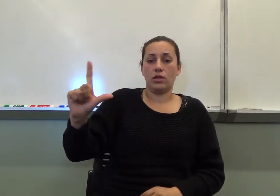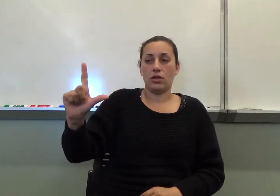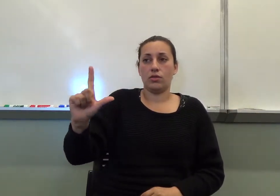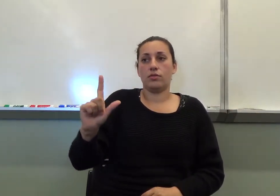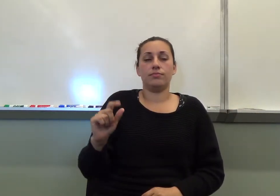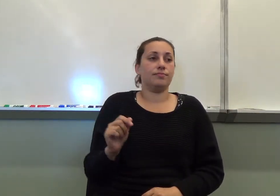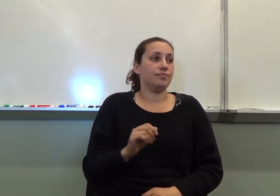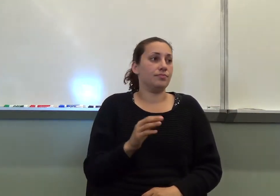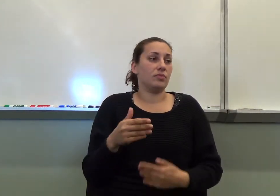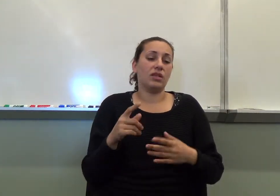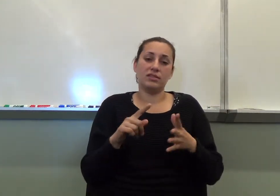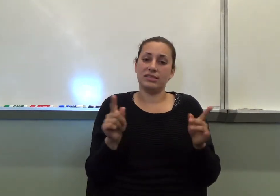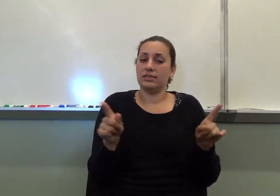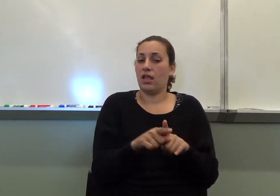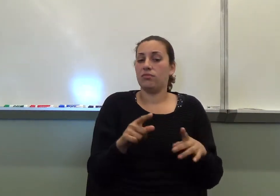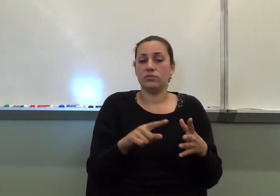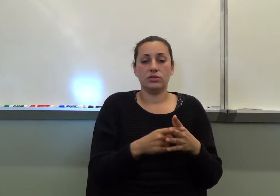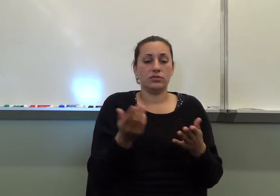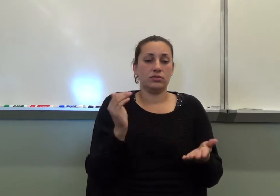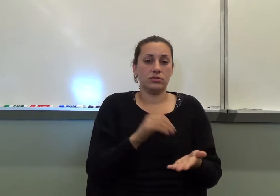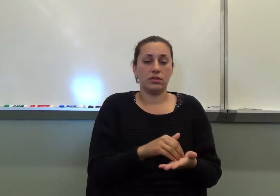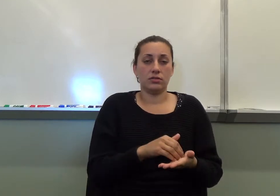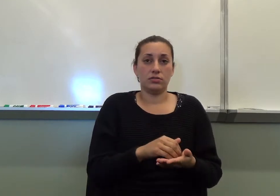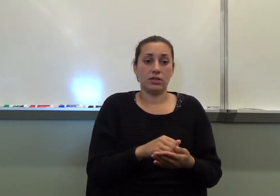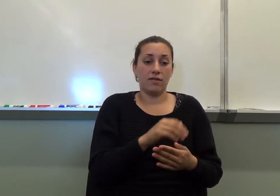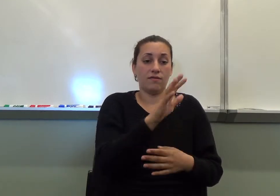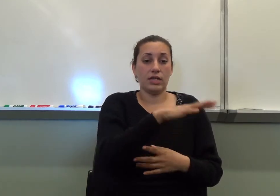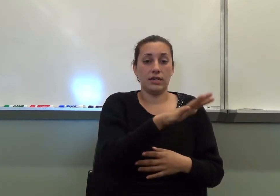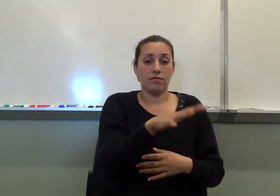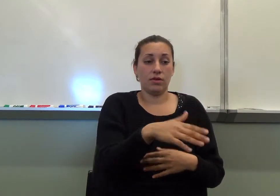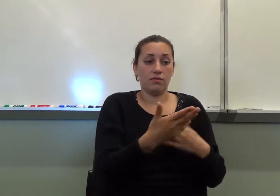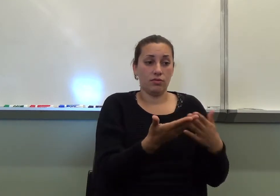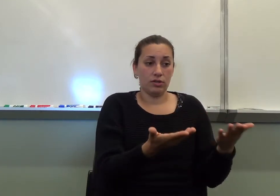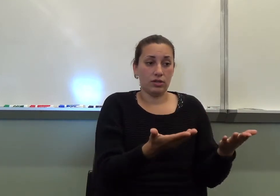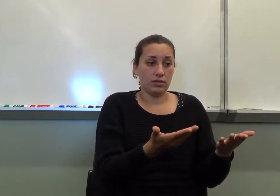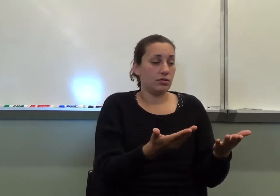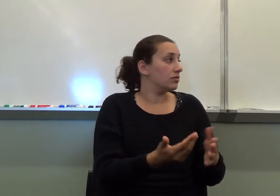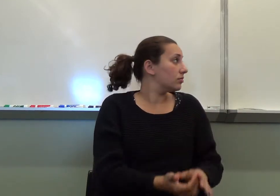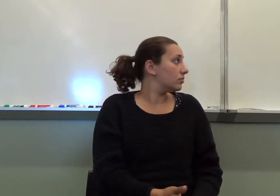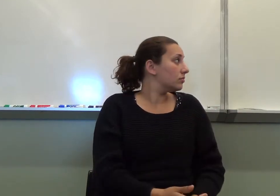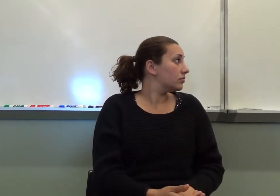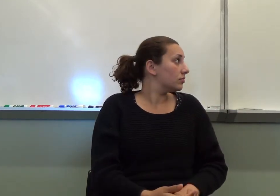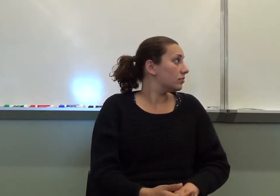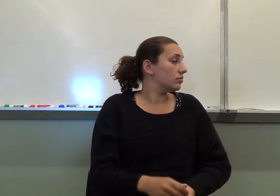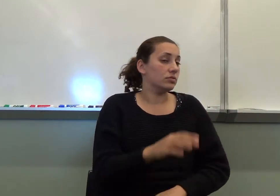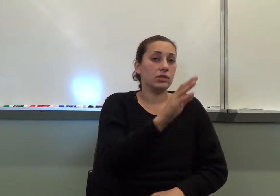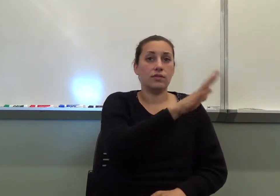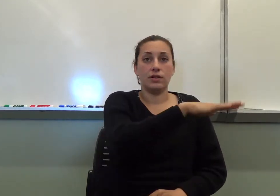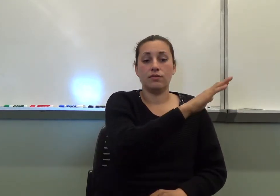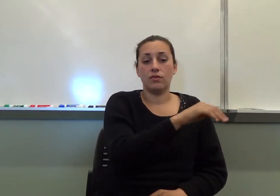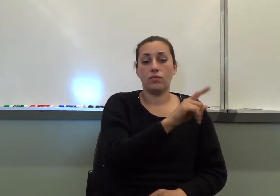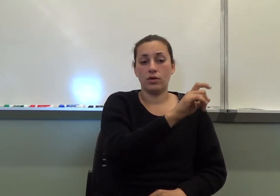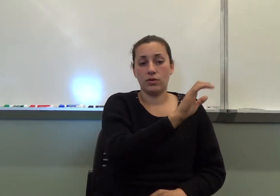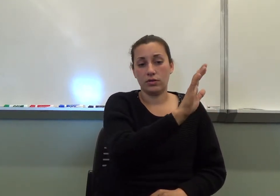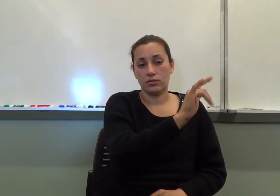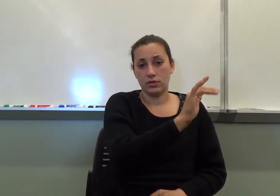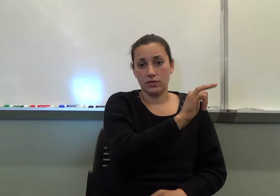starts happening all over again. This is 55 over here. This is the supplement of 55, which is 125, and likewise, this